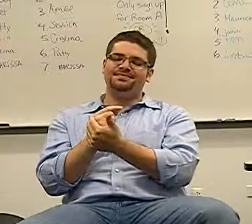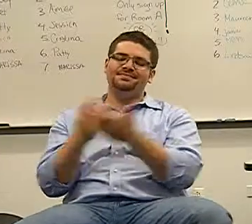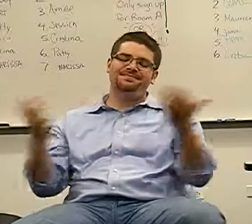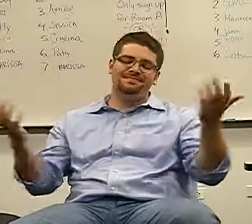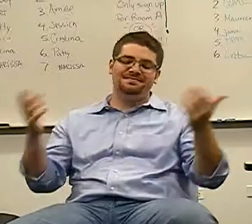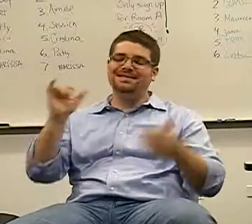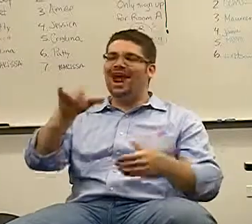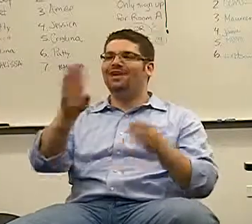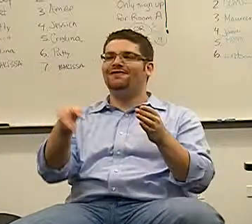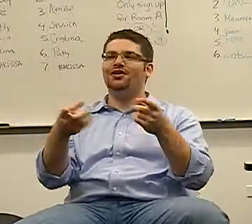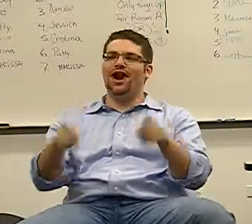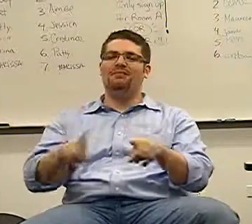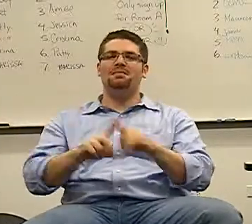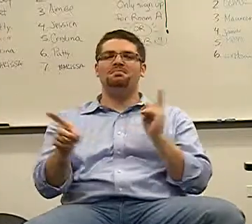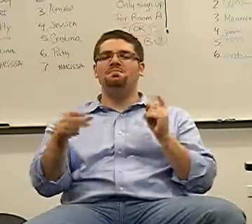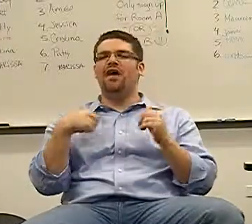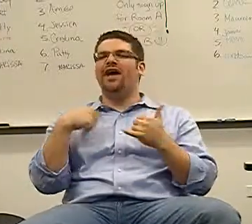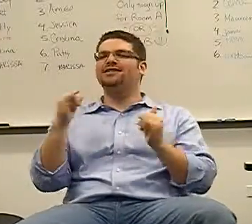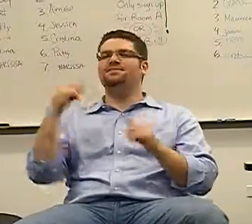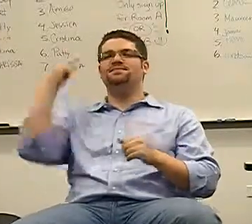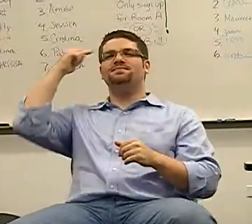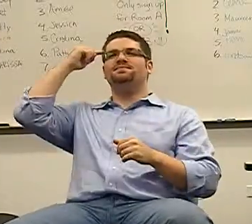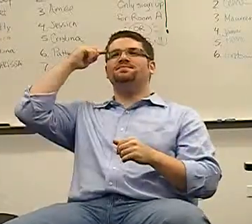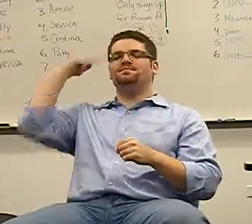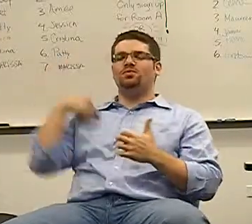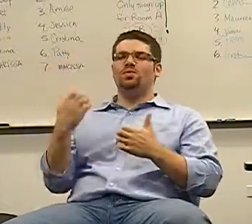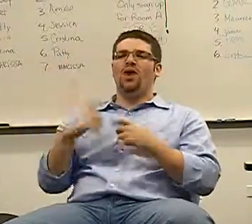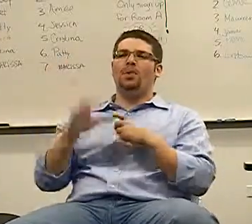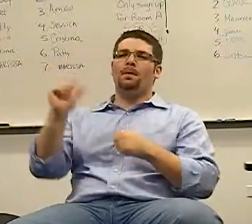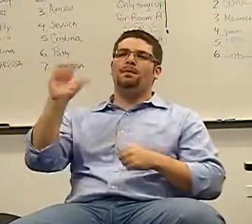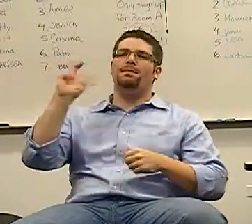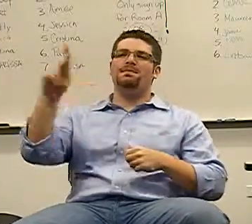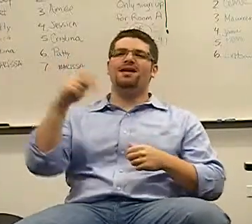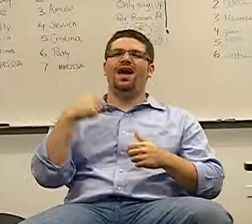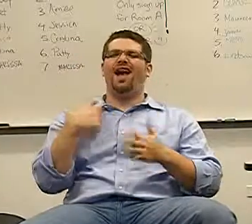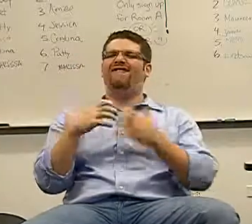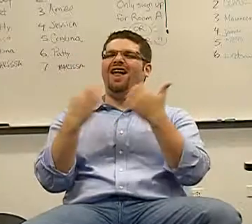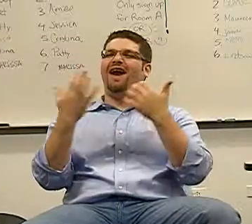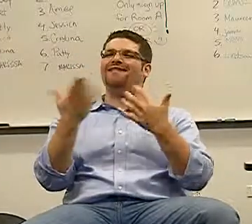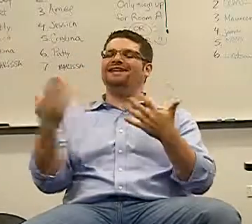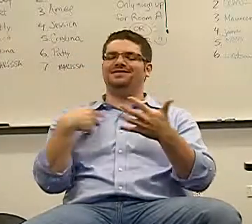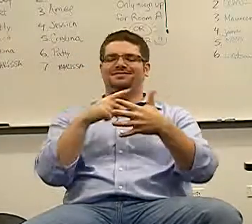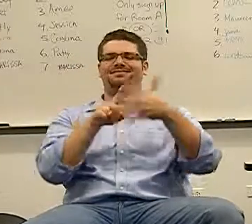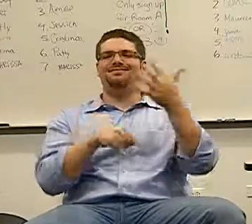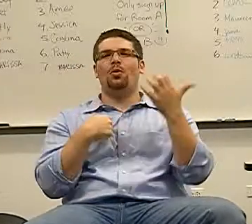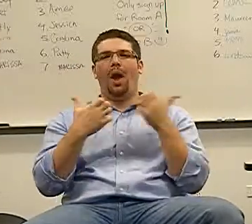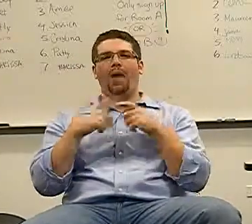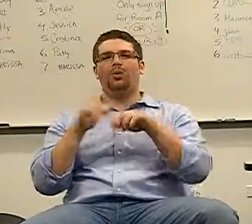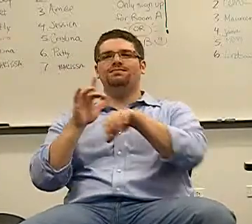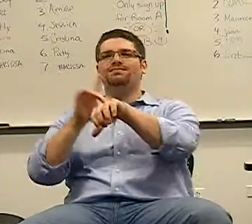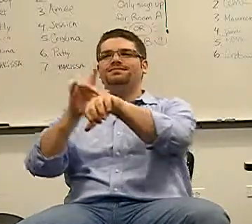We all decided we would love to move to Jerusalem 2 months after graduation.